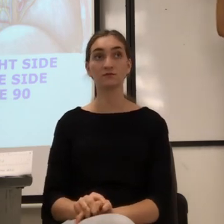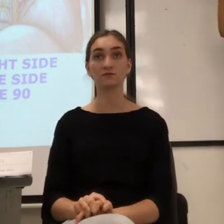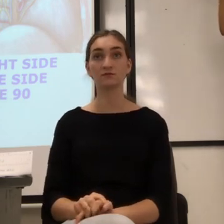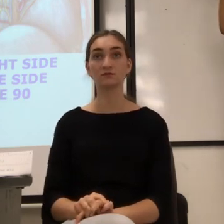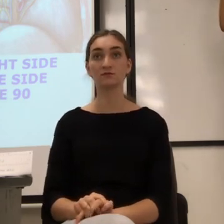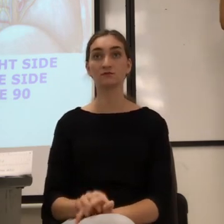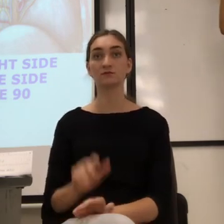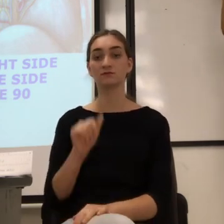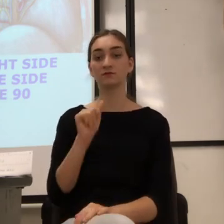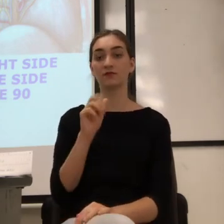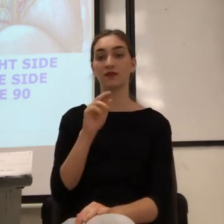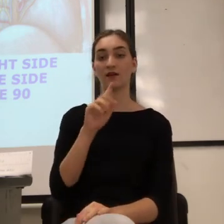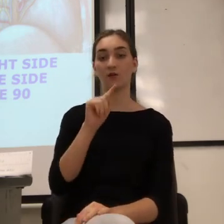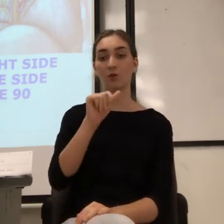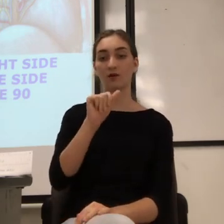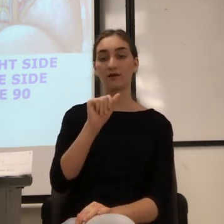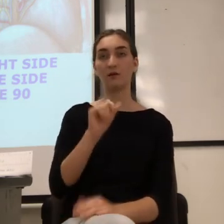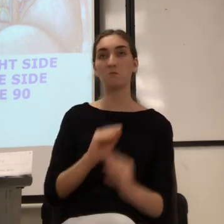Aorta, more on the left side,